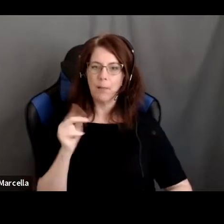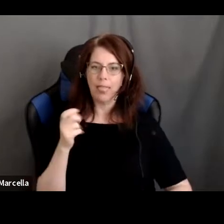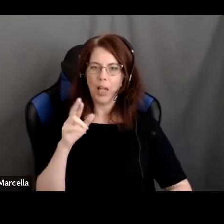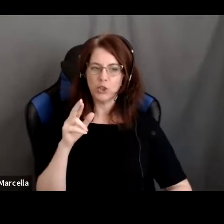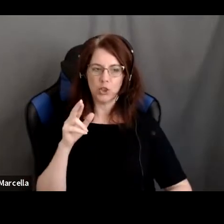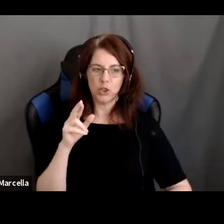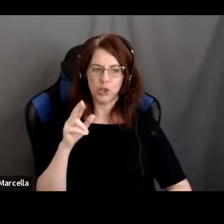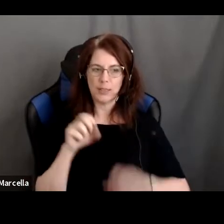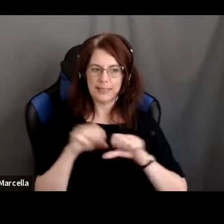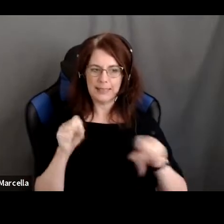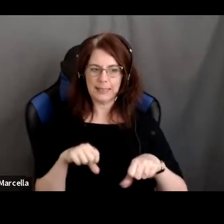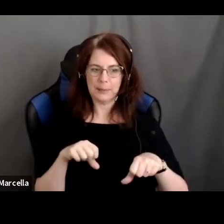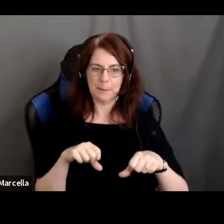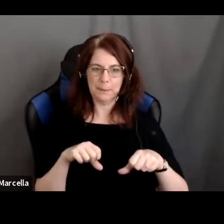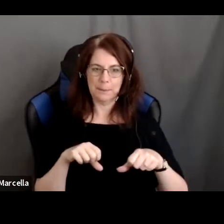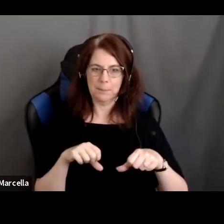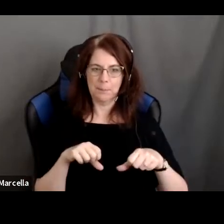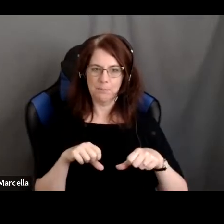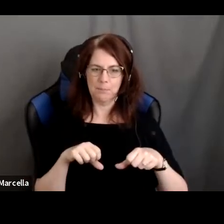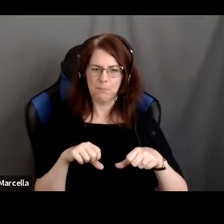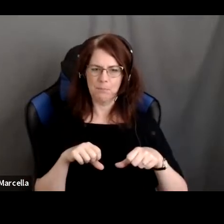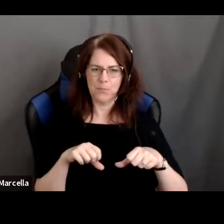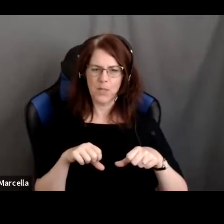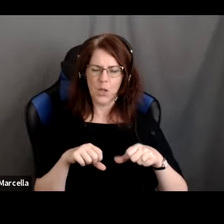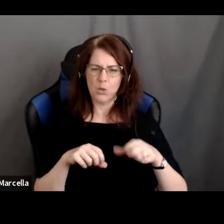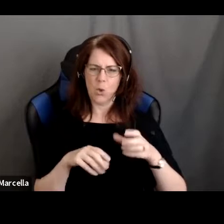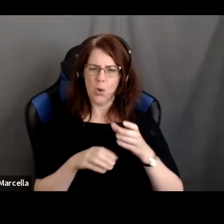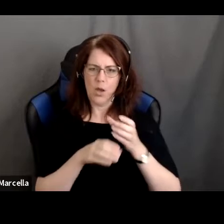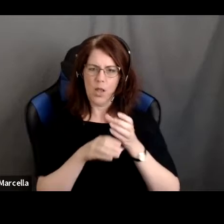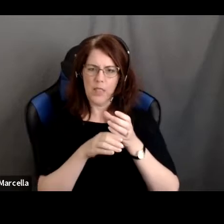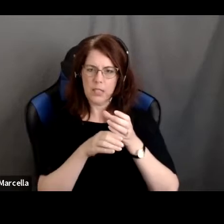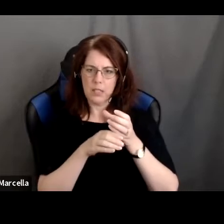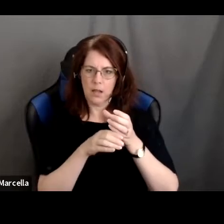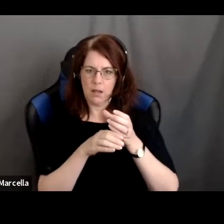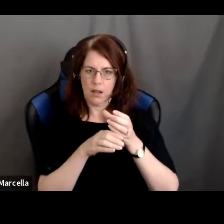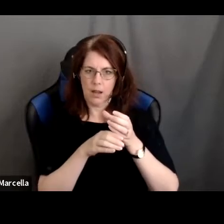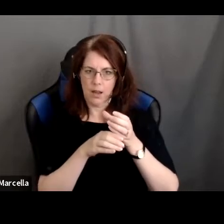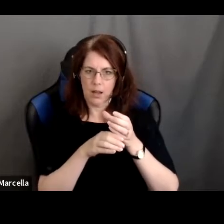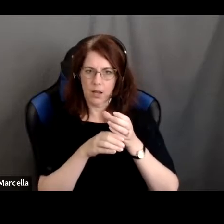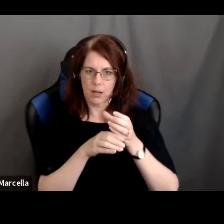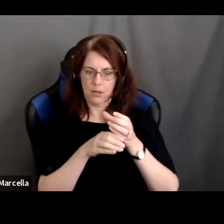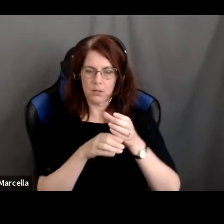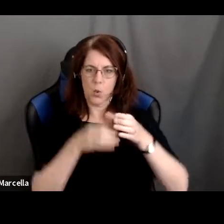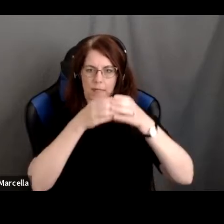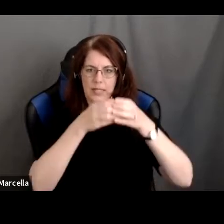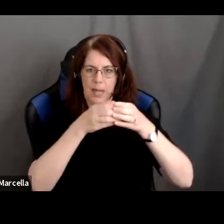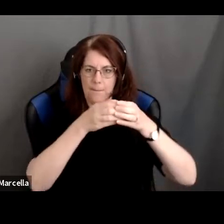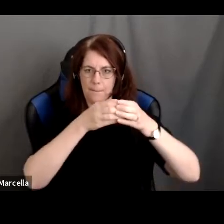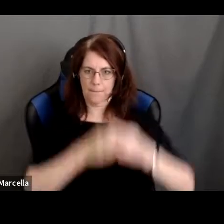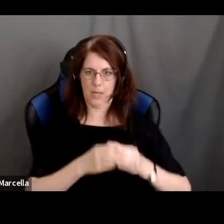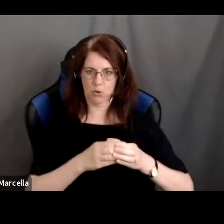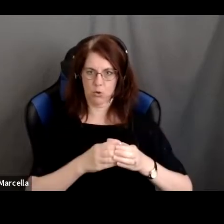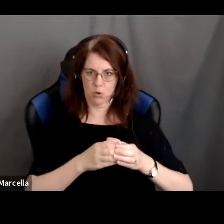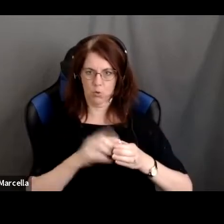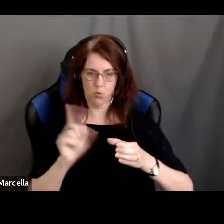that you pull the top of the measuring cup down to be the level that